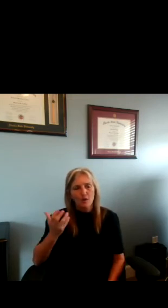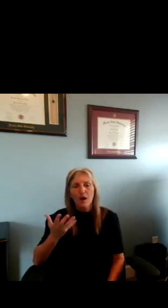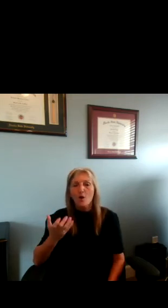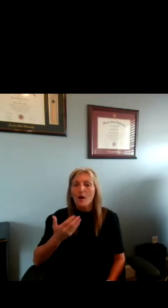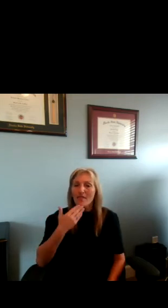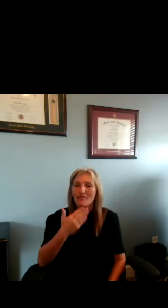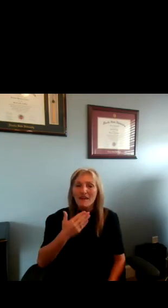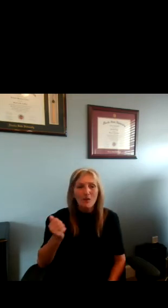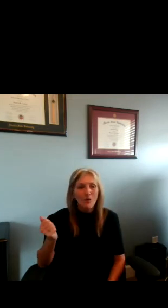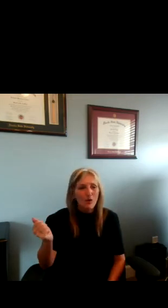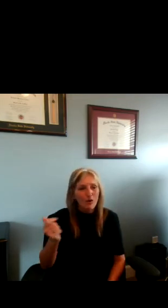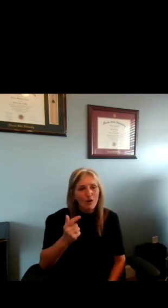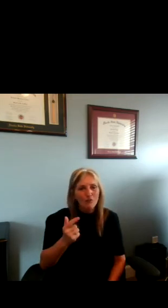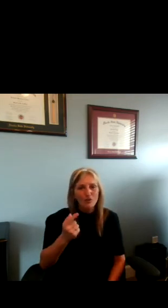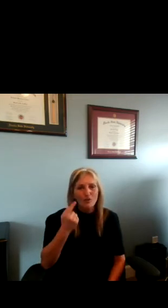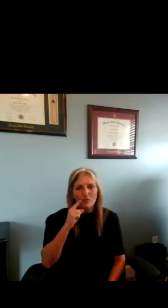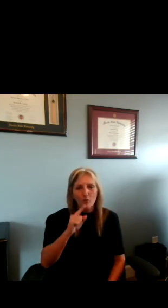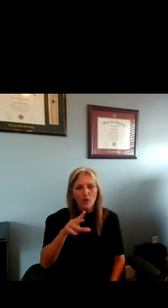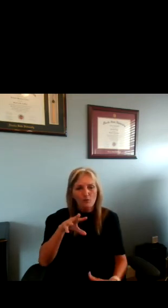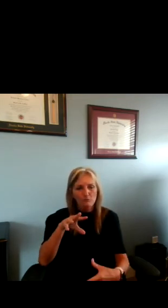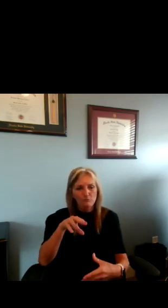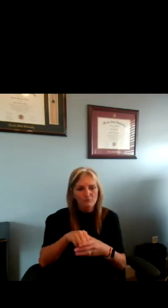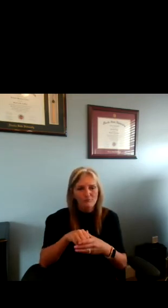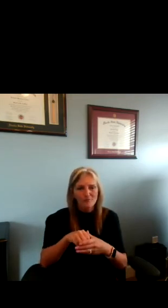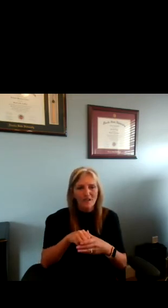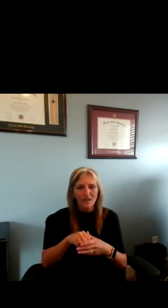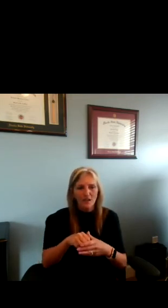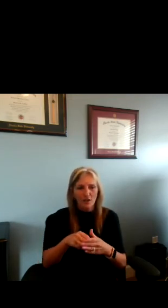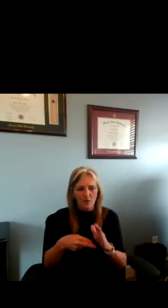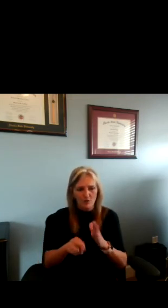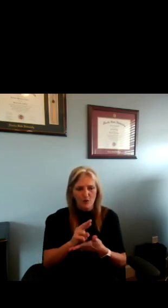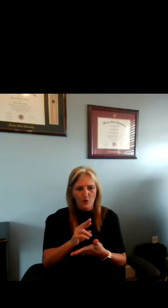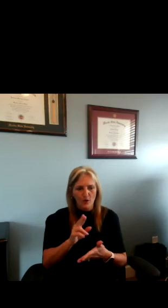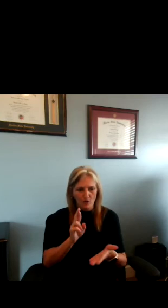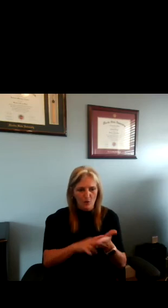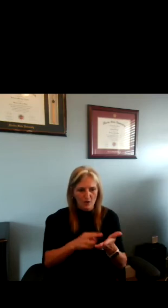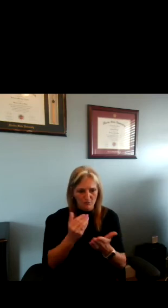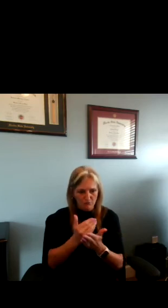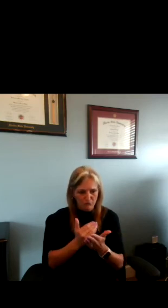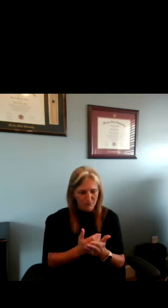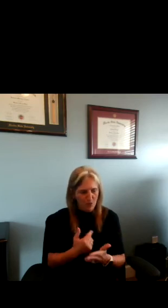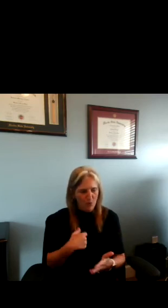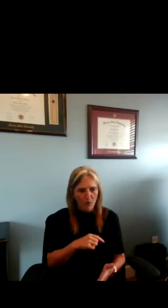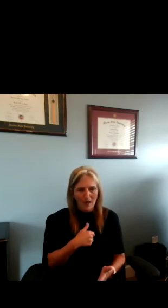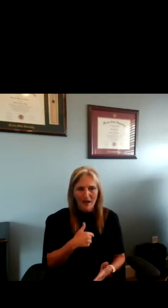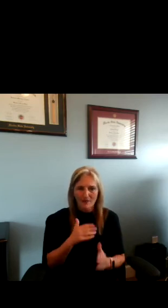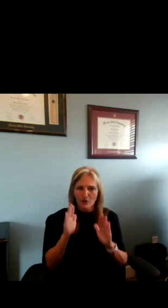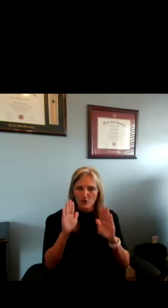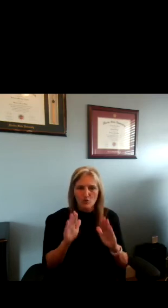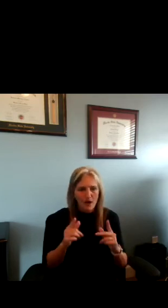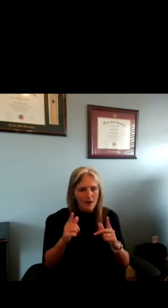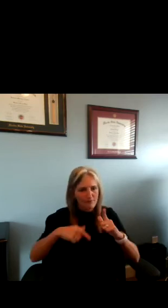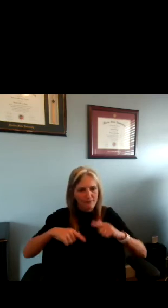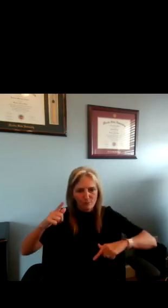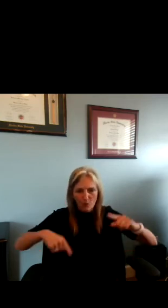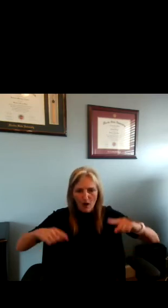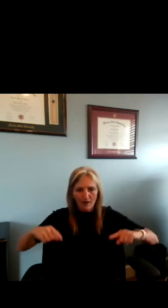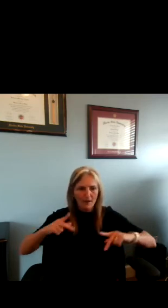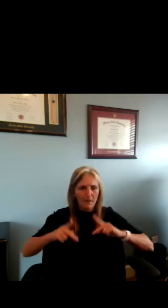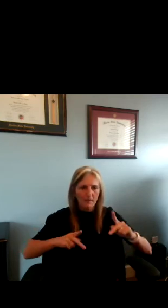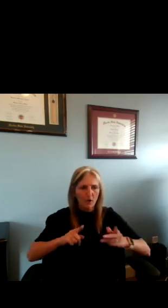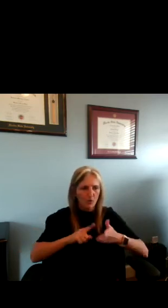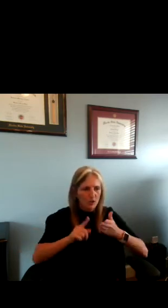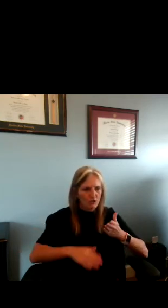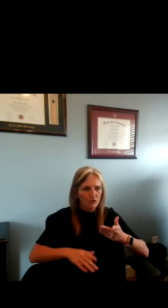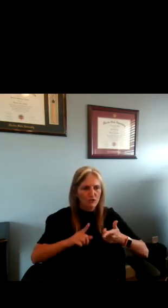joining us. In reviewing the registration list, we have a really good variety of folks with us today. We have researchers,